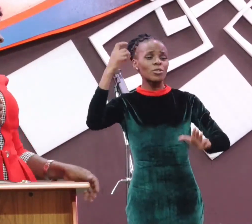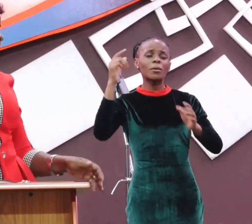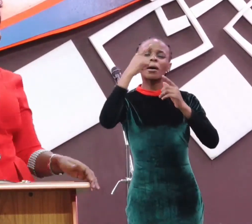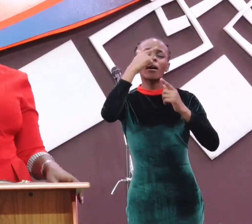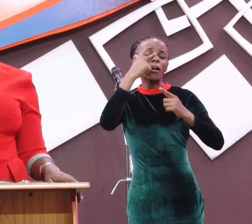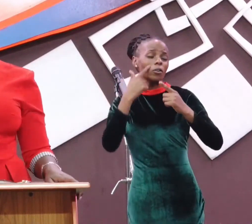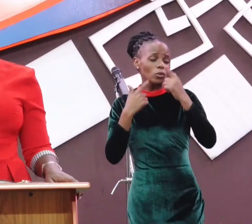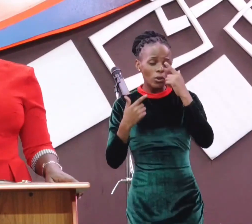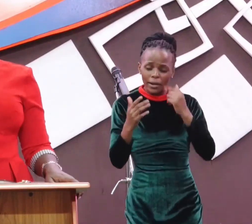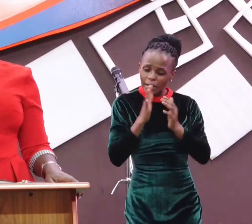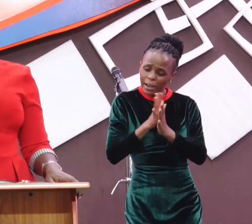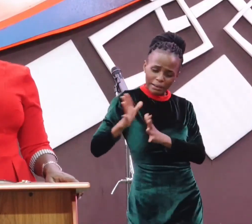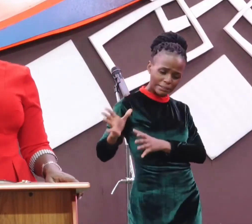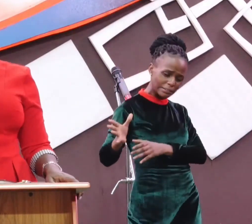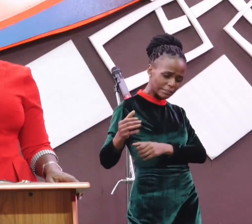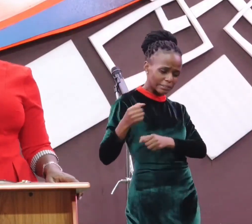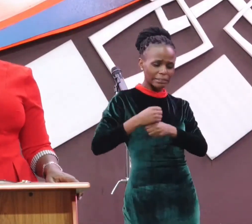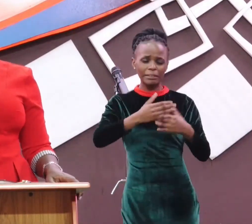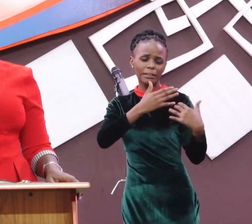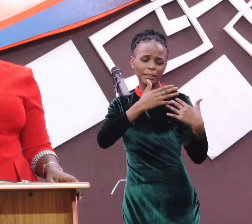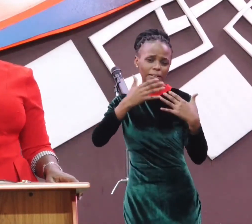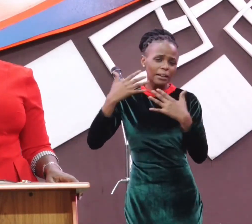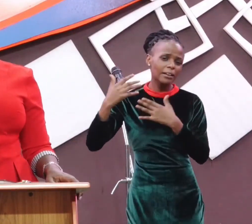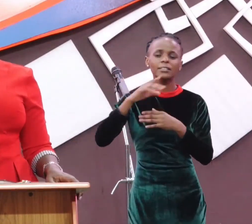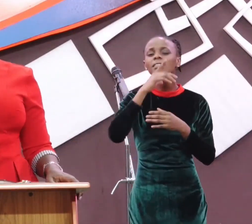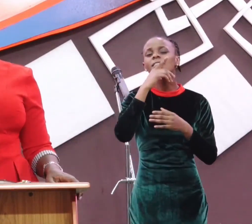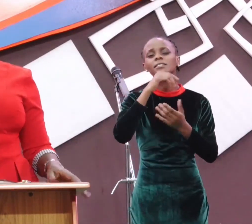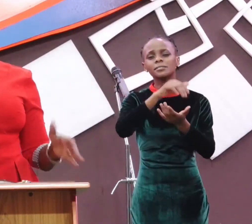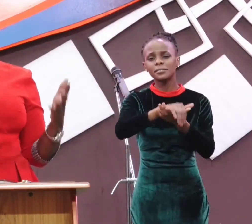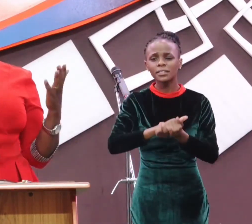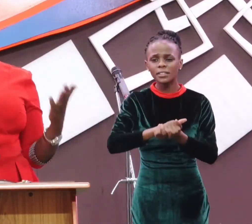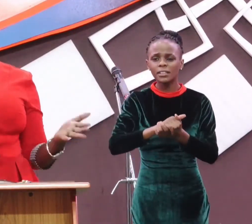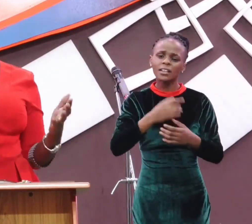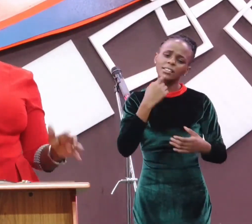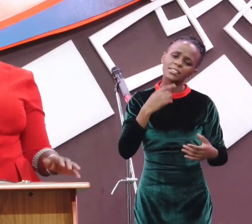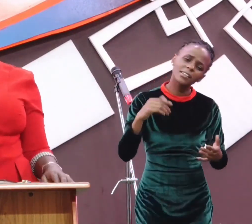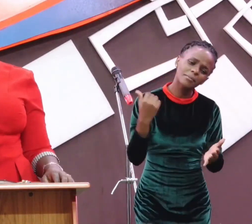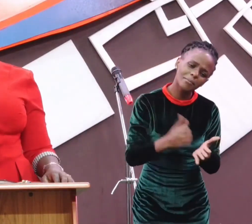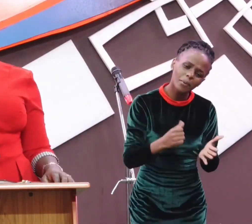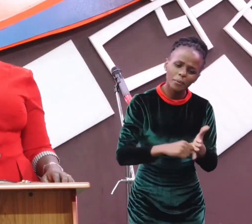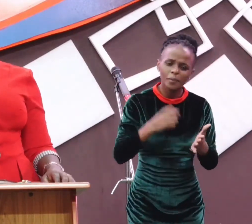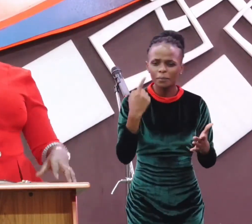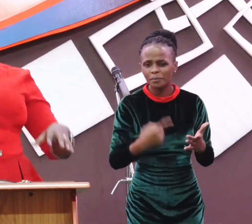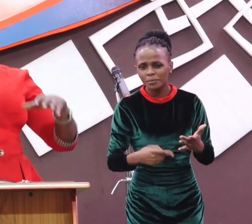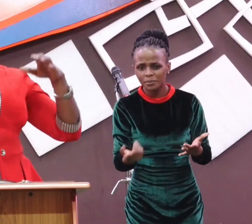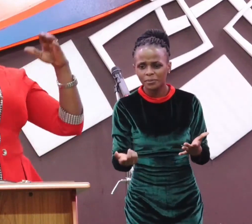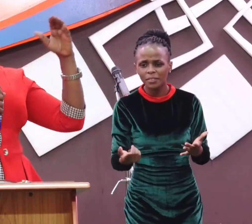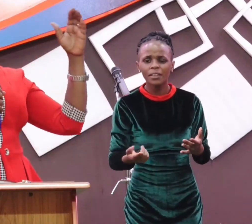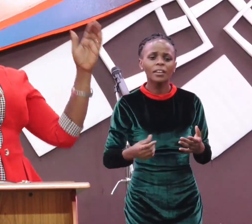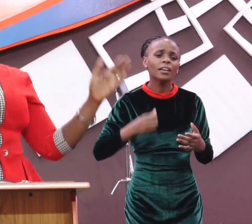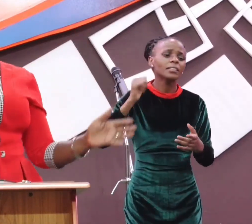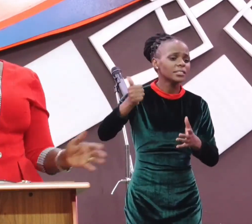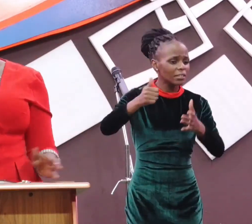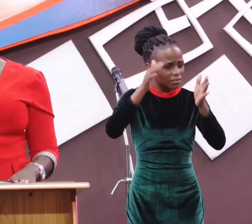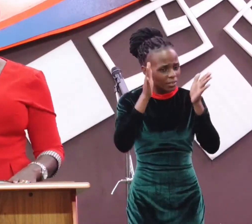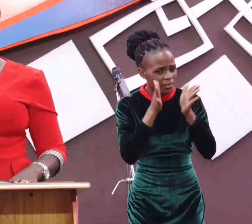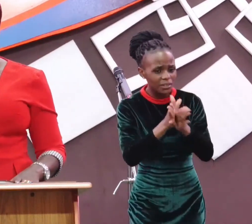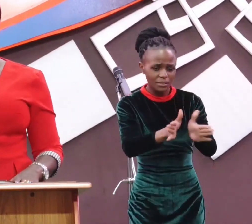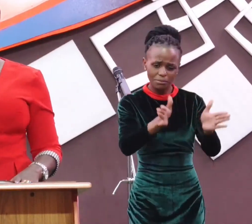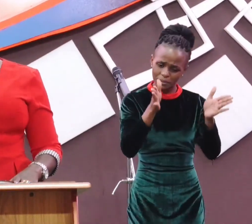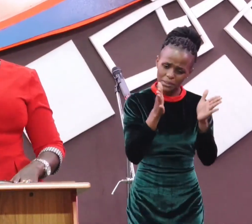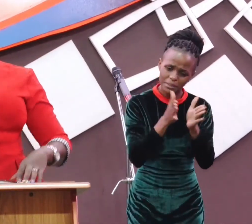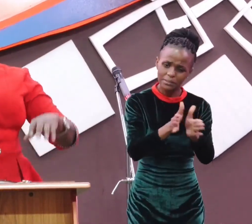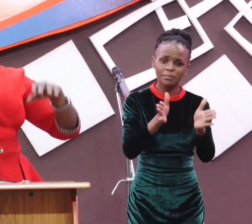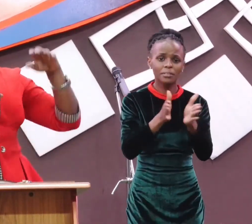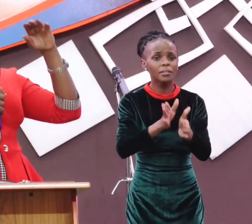I left the dream with a lot of tears and held him so close. And asked me, what is it? And I started